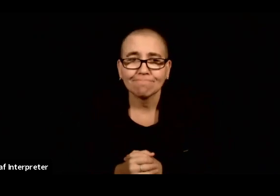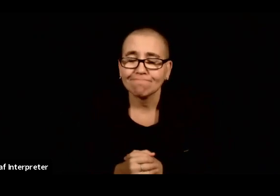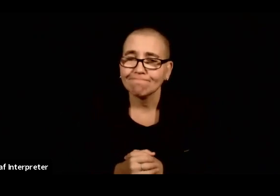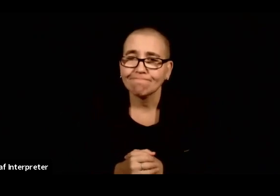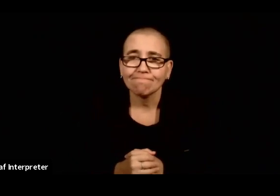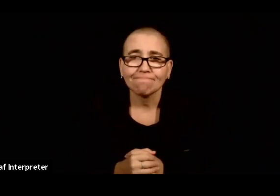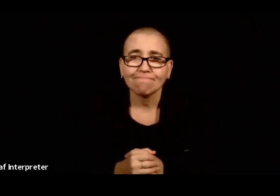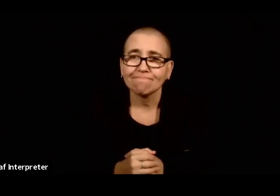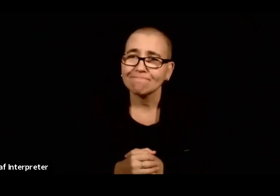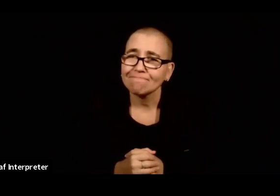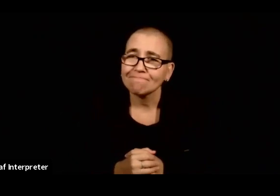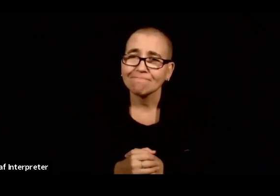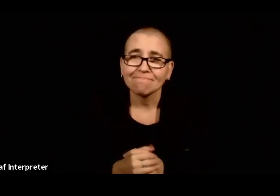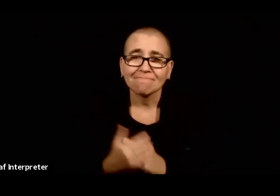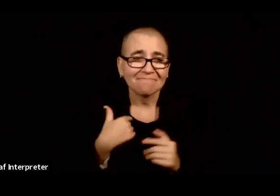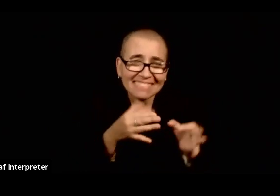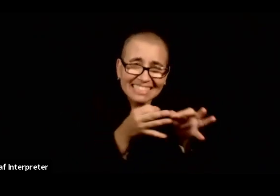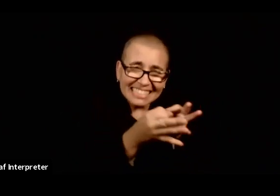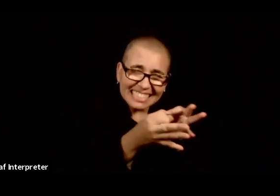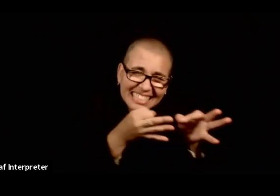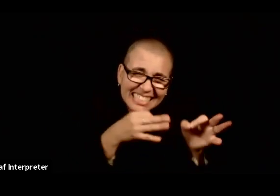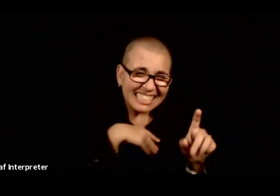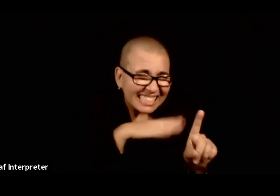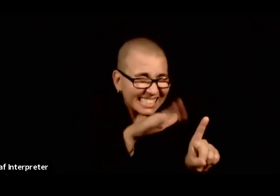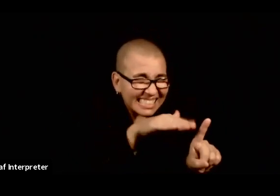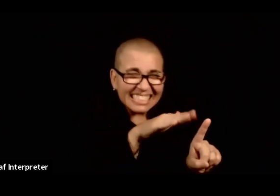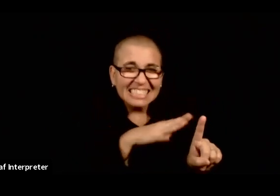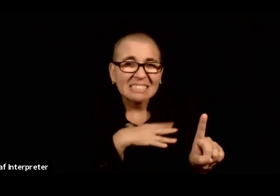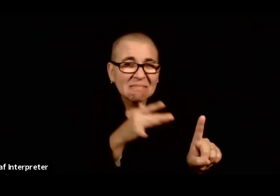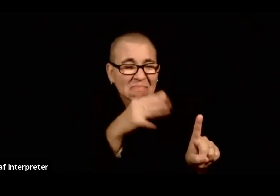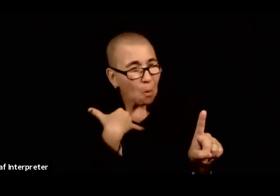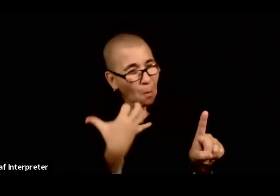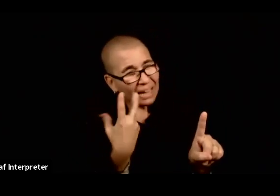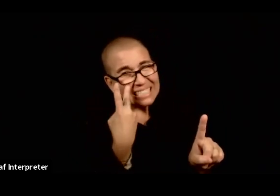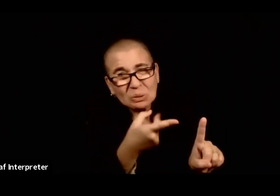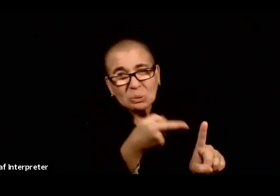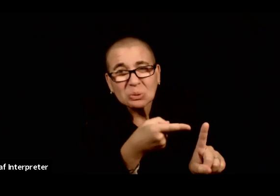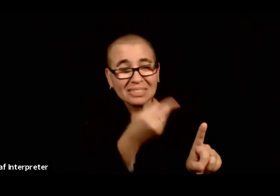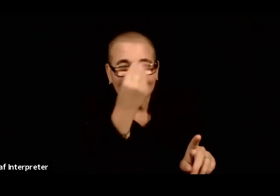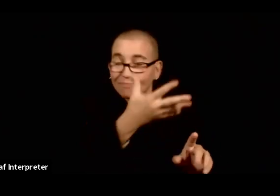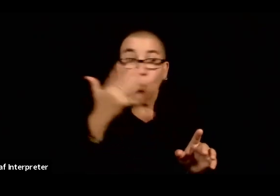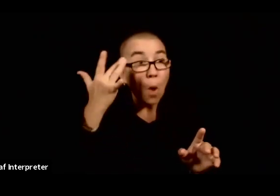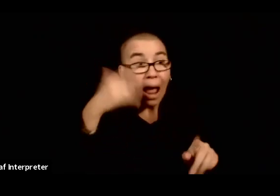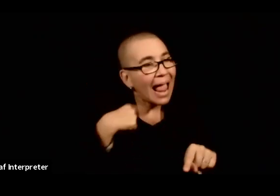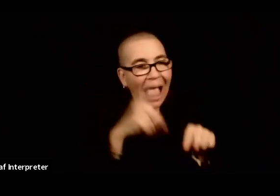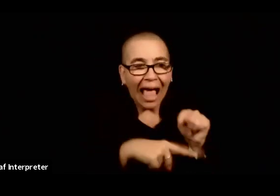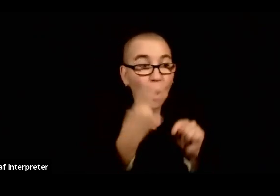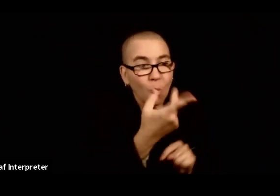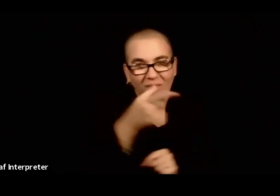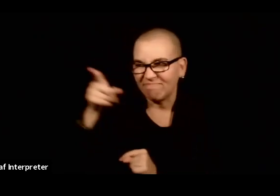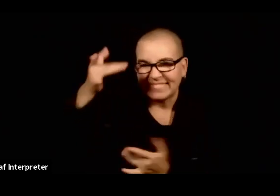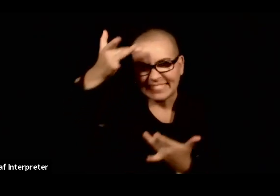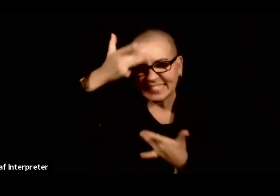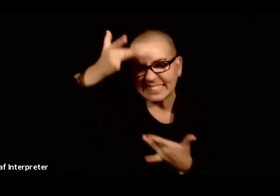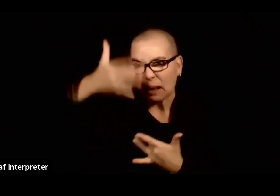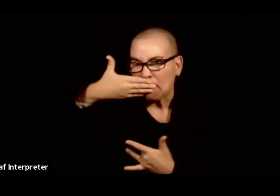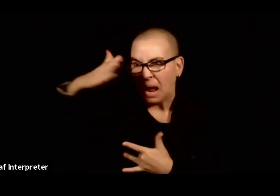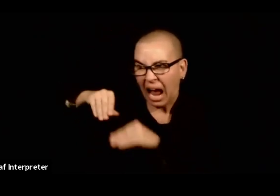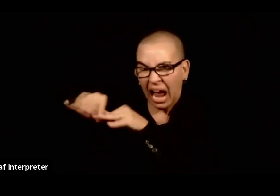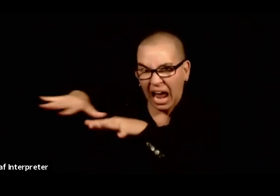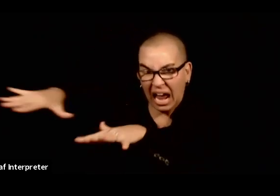to visit, but I couldn't. One time in May, I told her I was writing letters to people, the governor, the senators, the